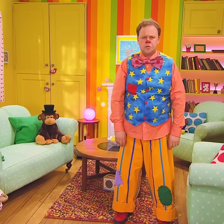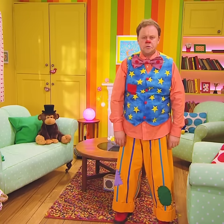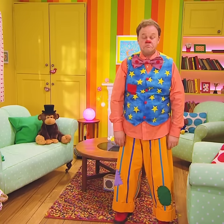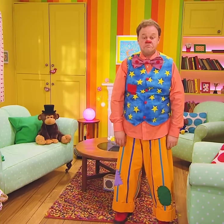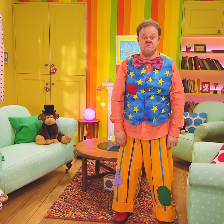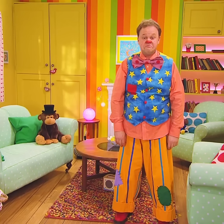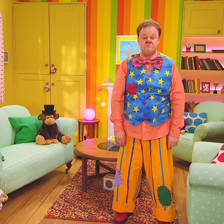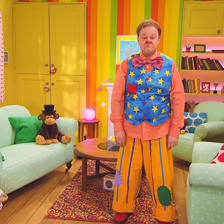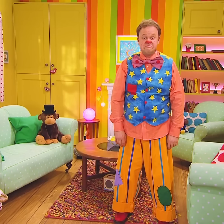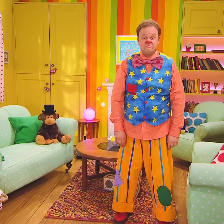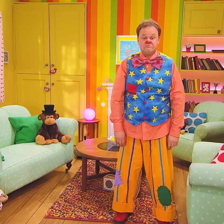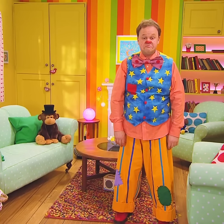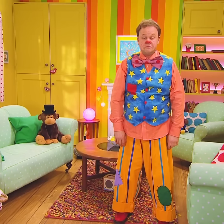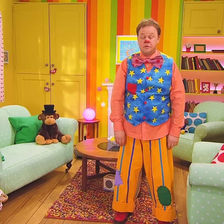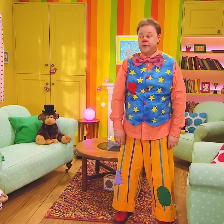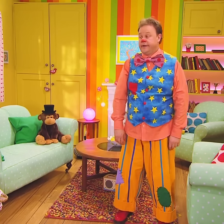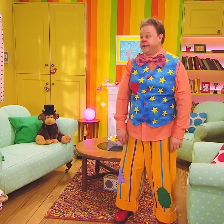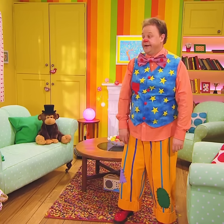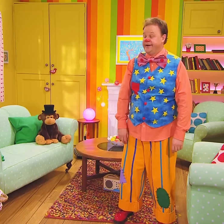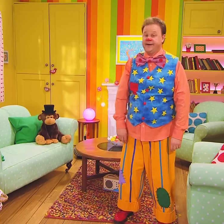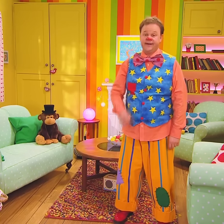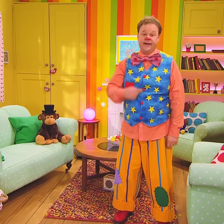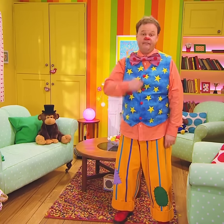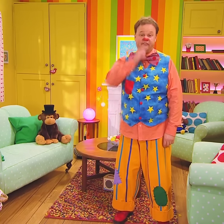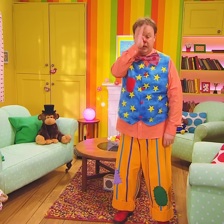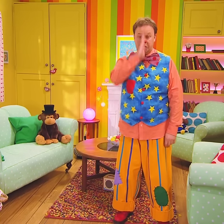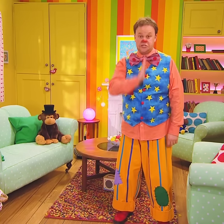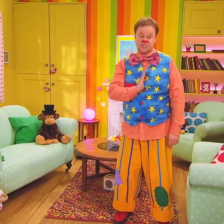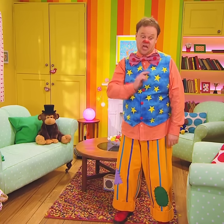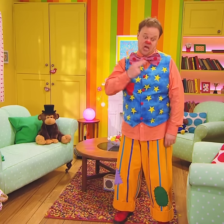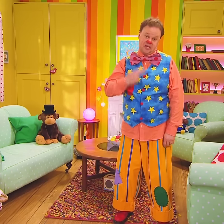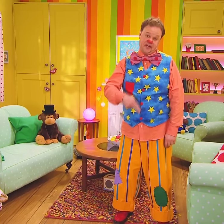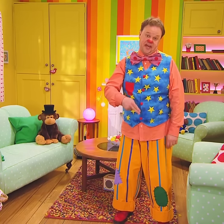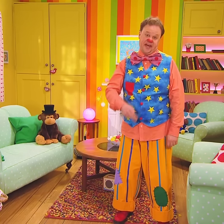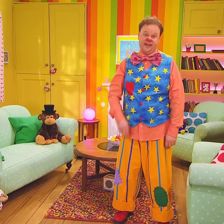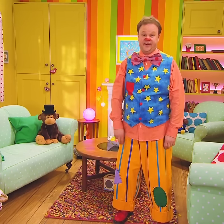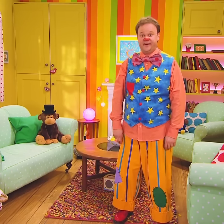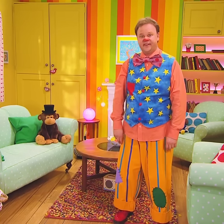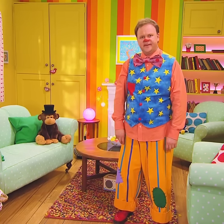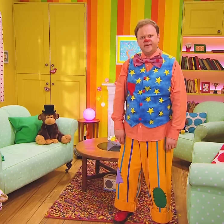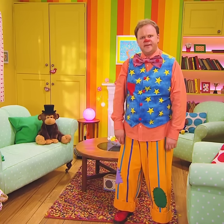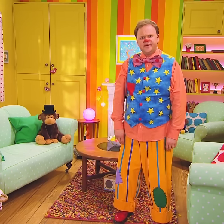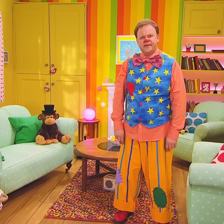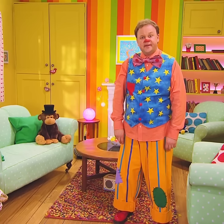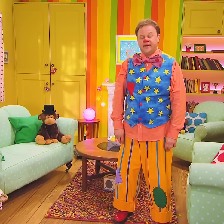What's the matter, Mr Tumble? I'm feeling sad again. Why?